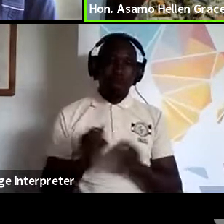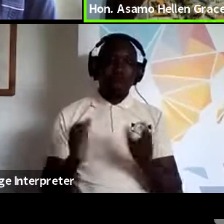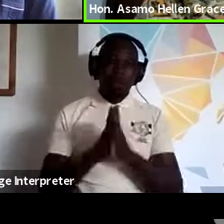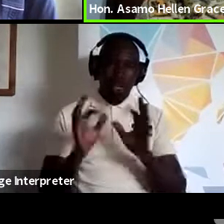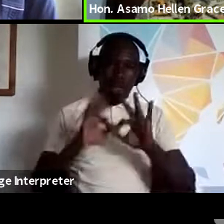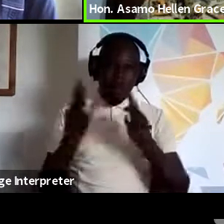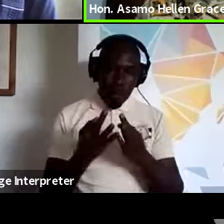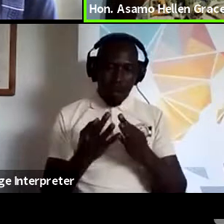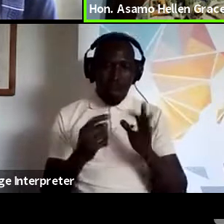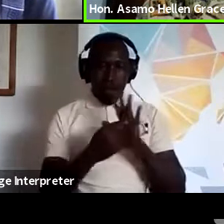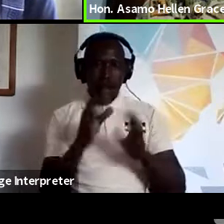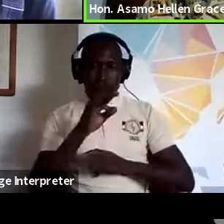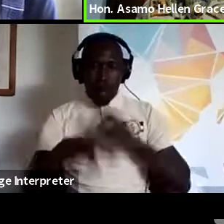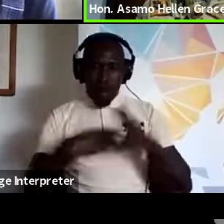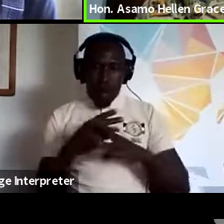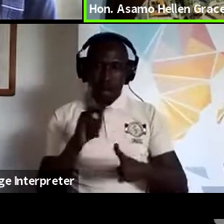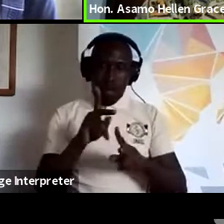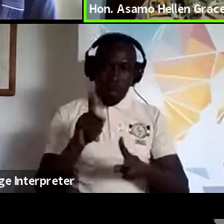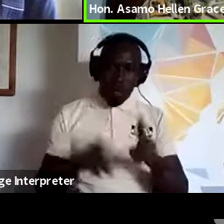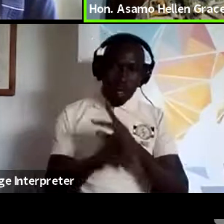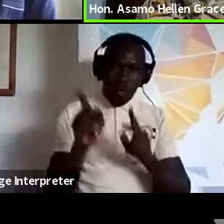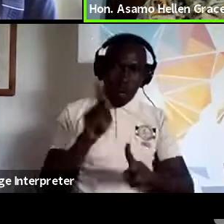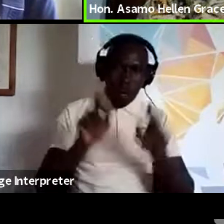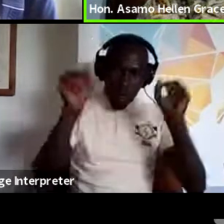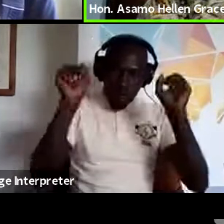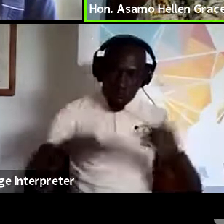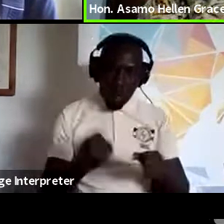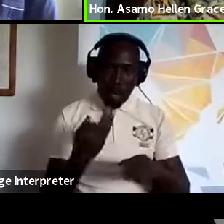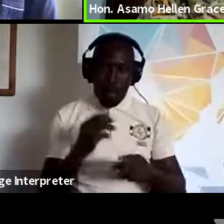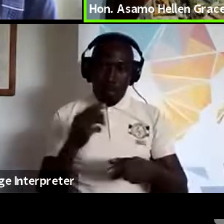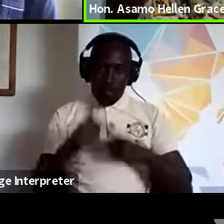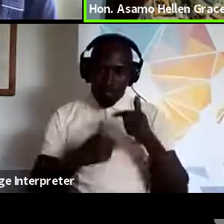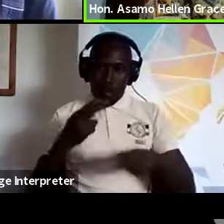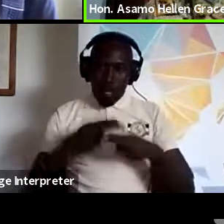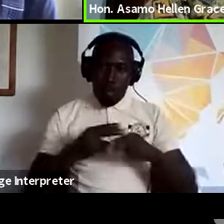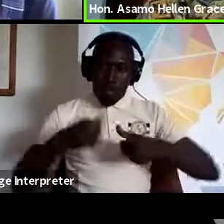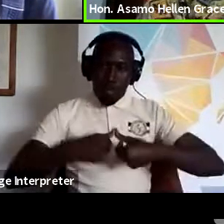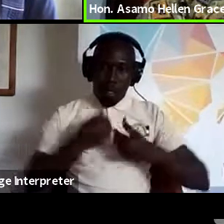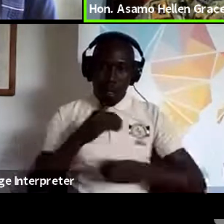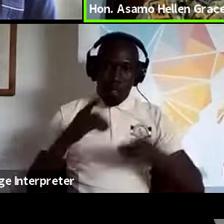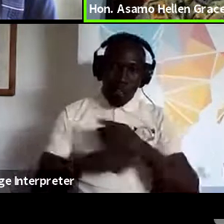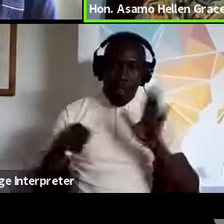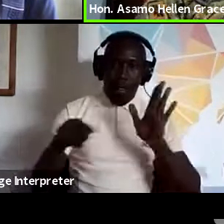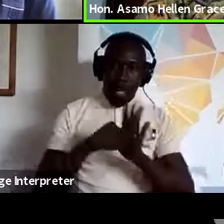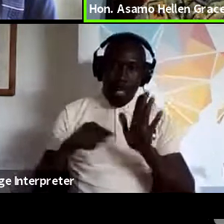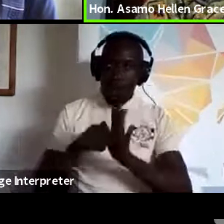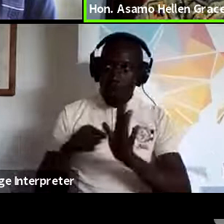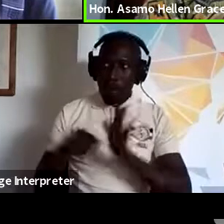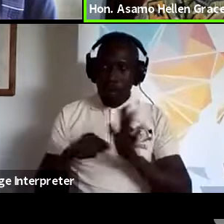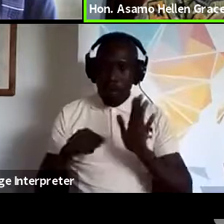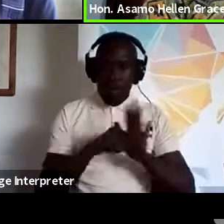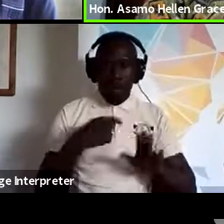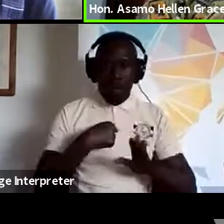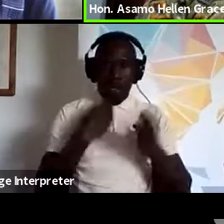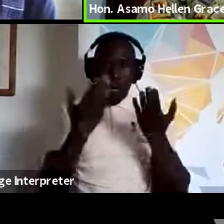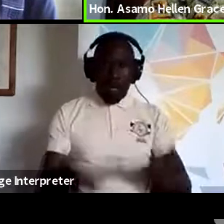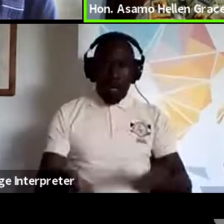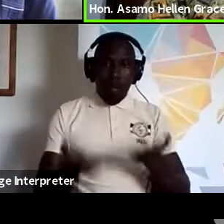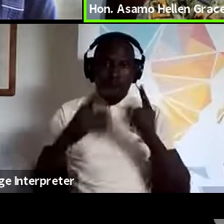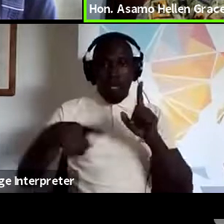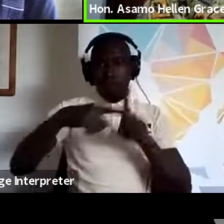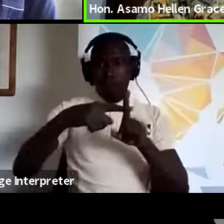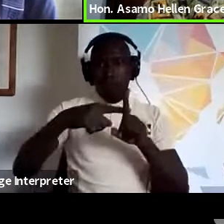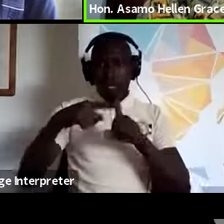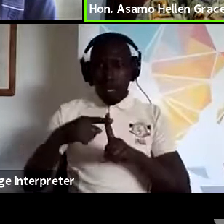can. And if you continue calling yourself disabled and being negative, I am promoting positivity